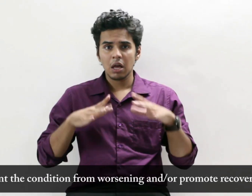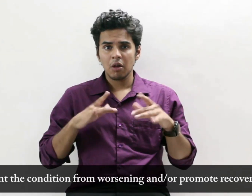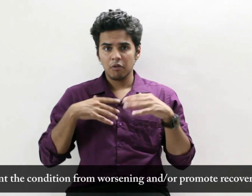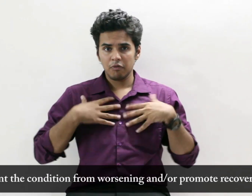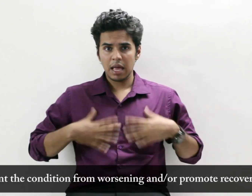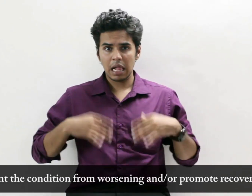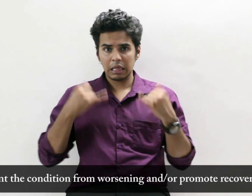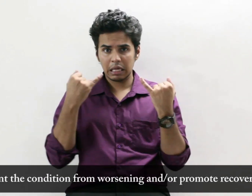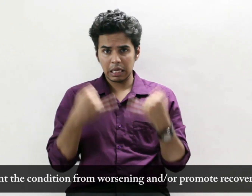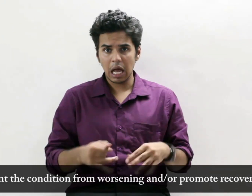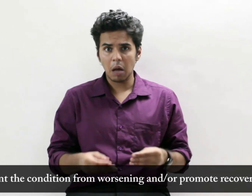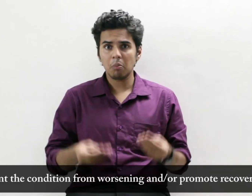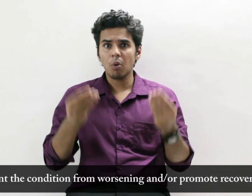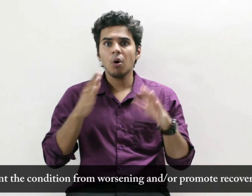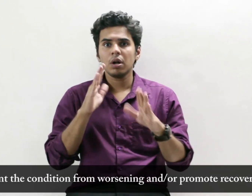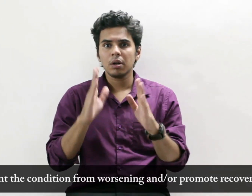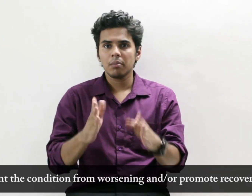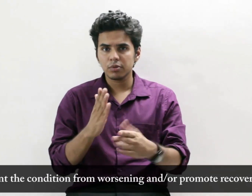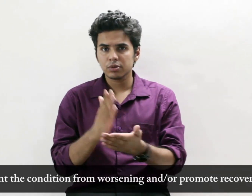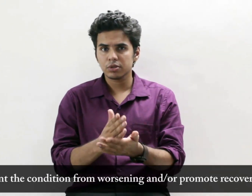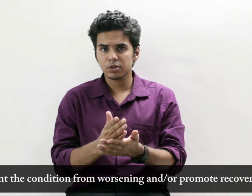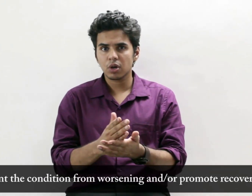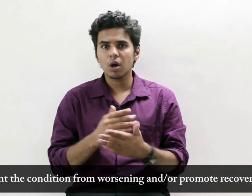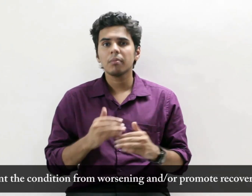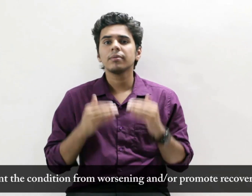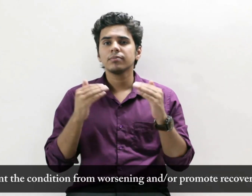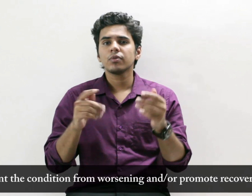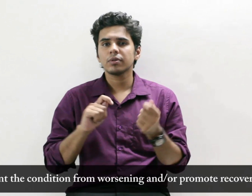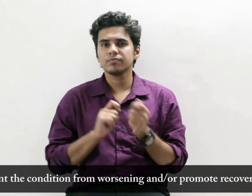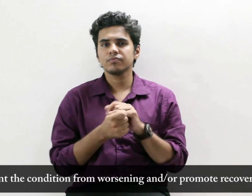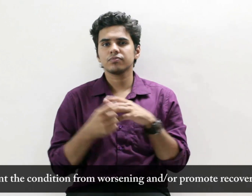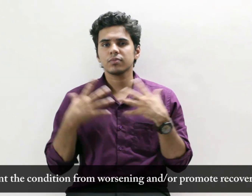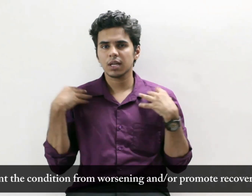prevent the condition from worsening and/or promote recovery.